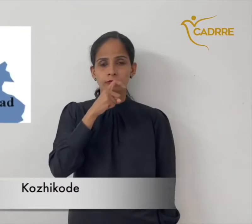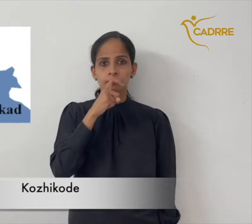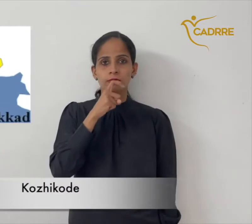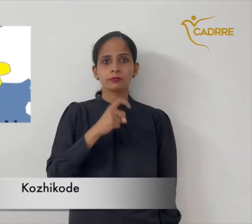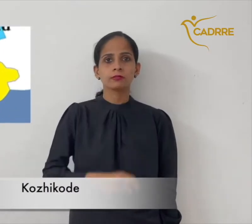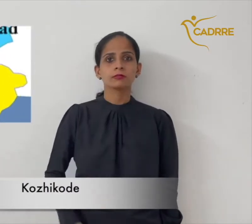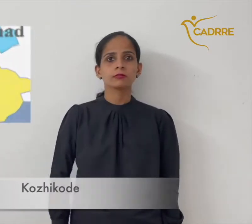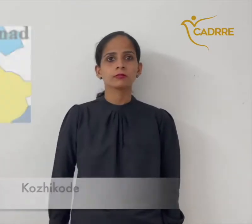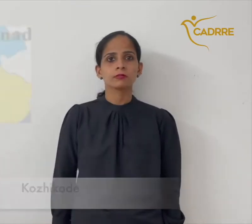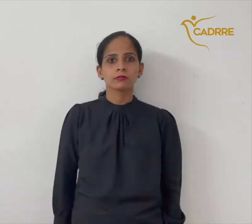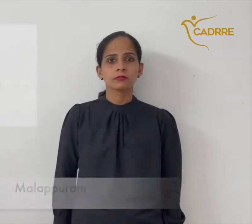Kozhikode,